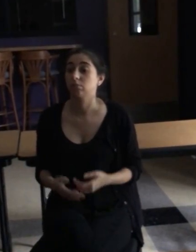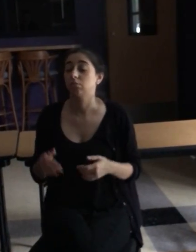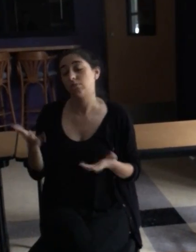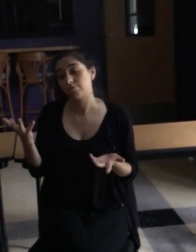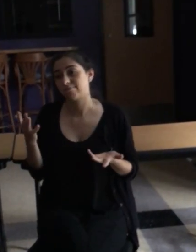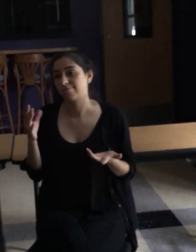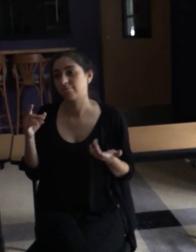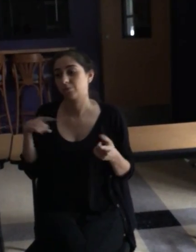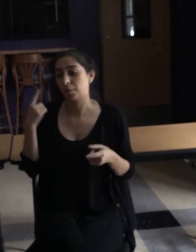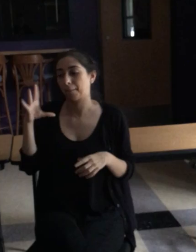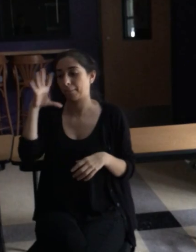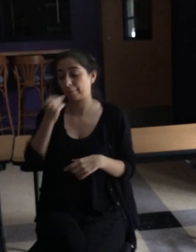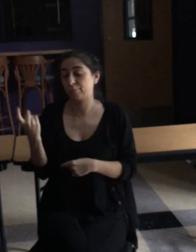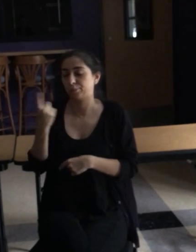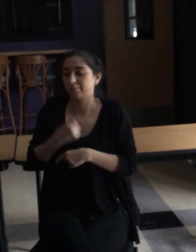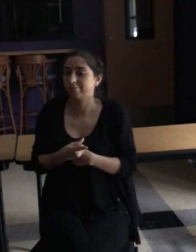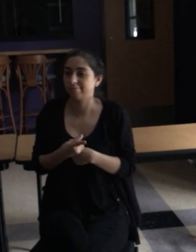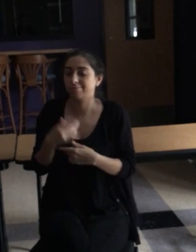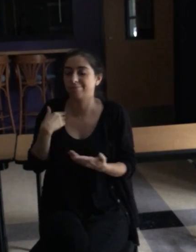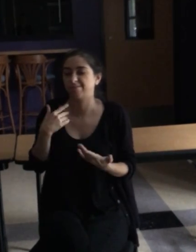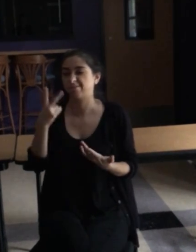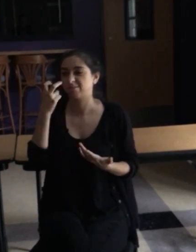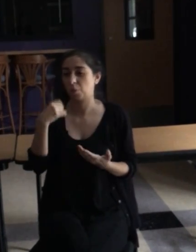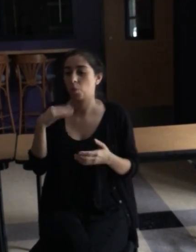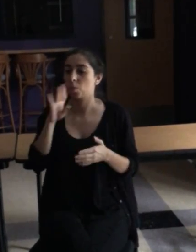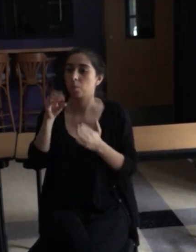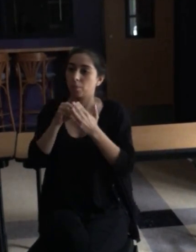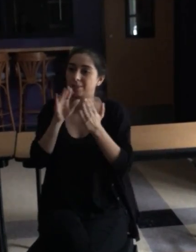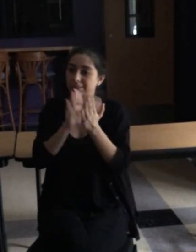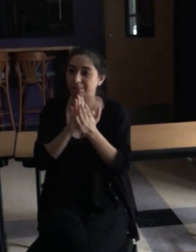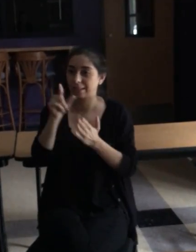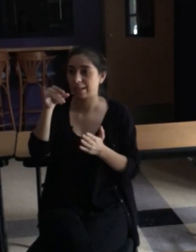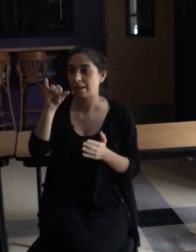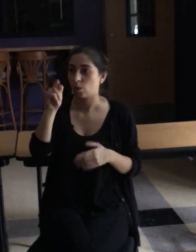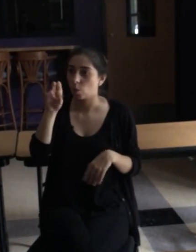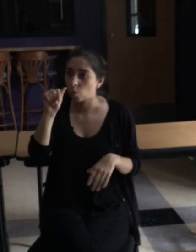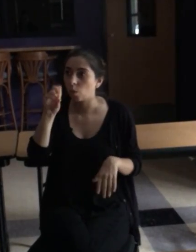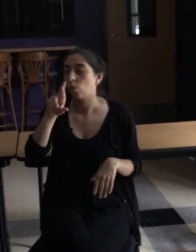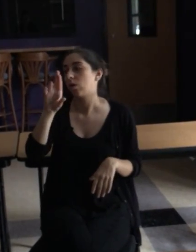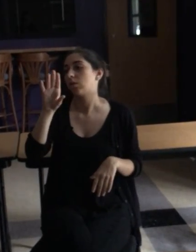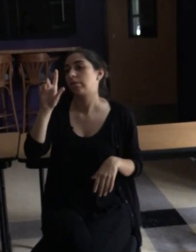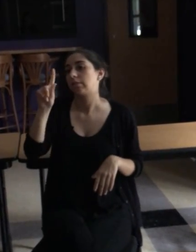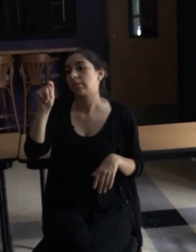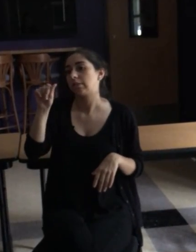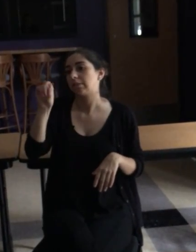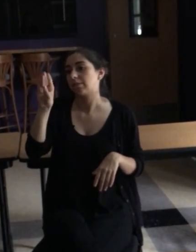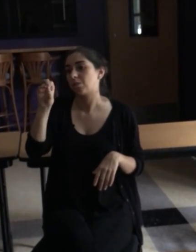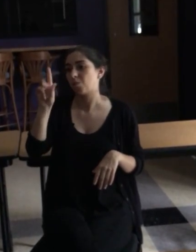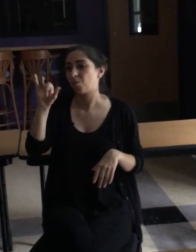I probably won't put quinoa and tabbouleh and those ingredients on there because we're missing